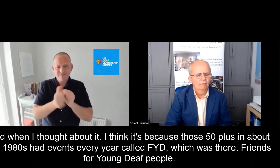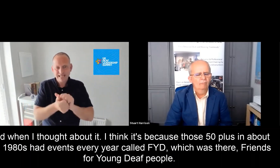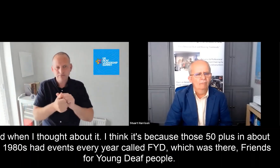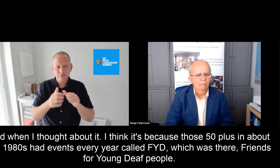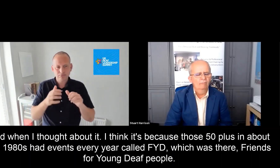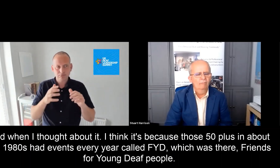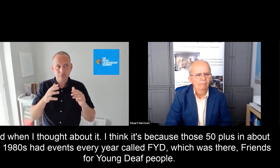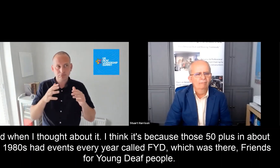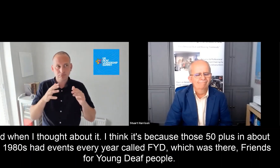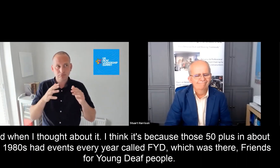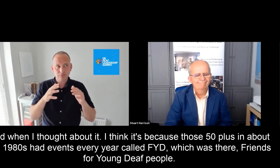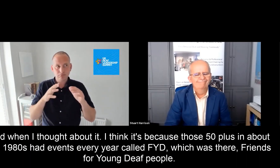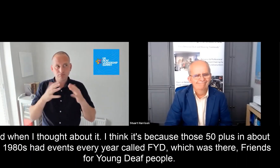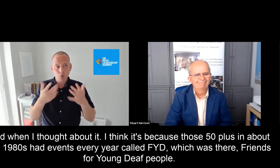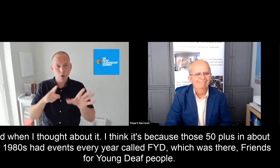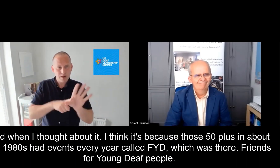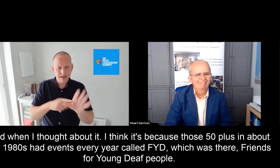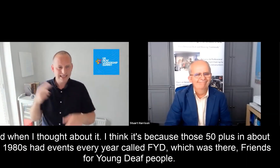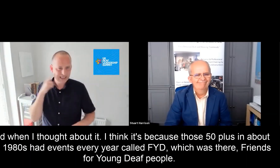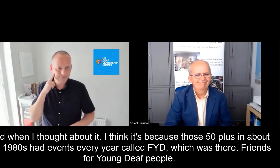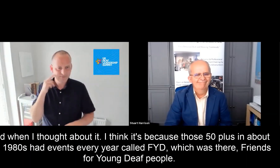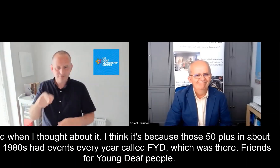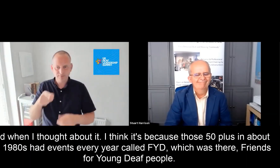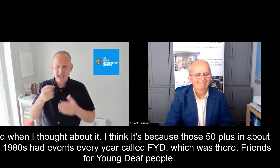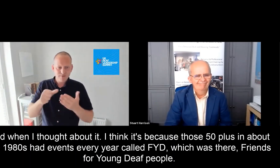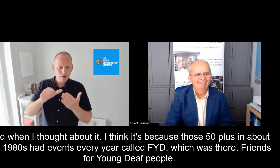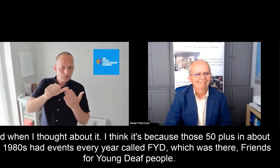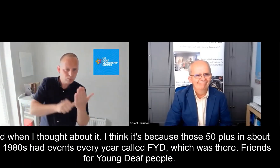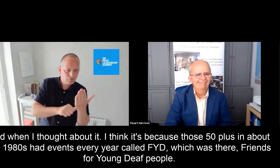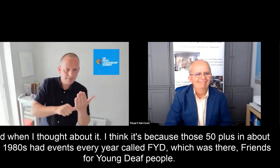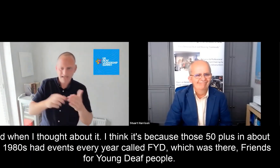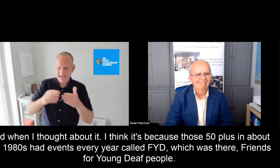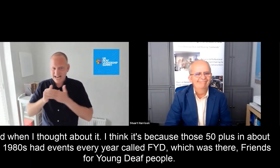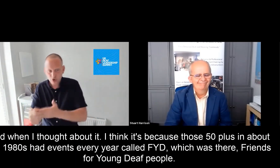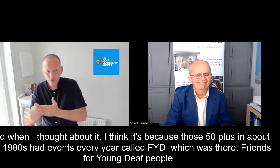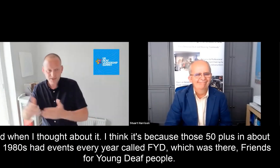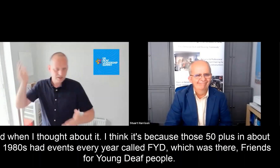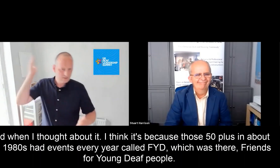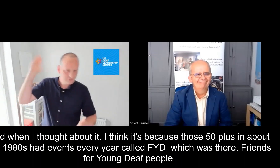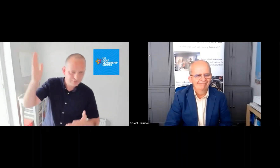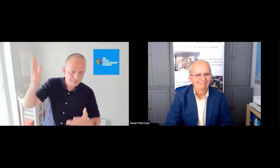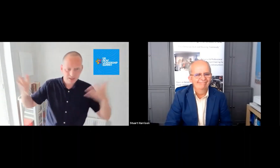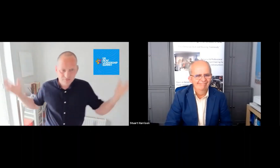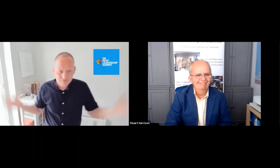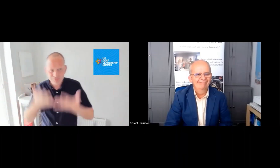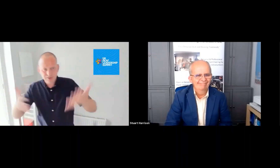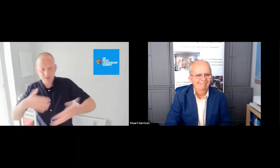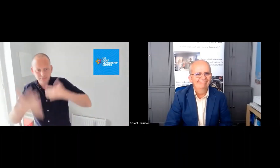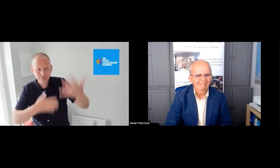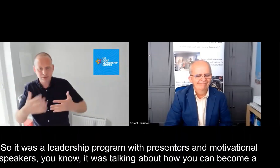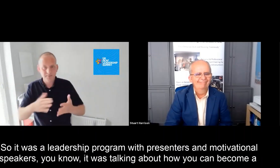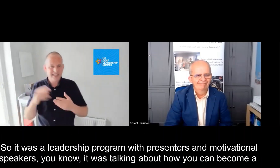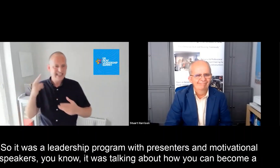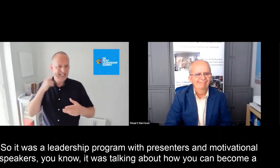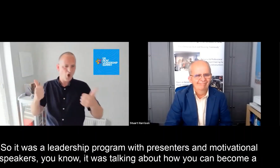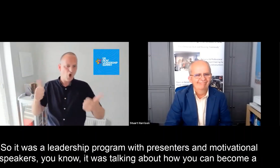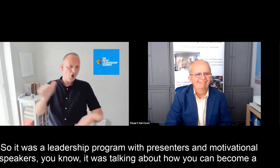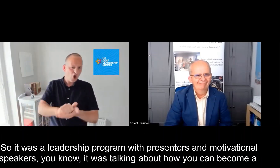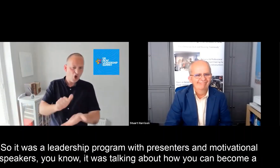called FYD, which was the Friends for Young Deaf People. So it was a leadership program with presenters and